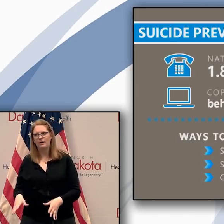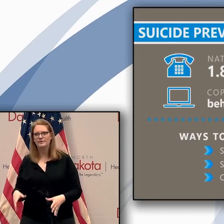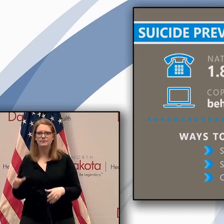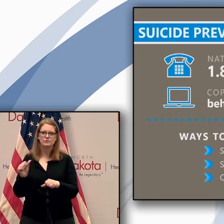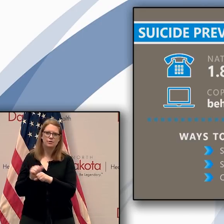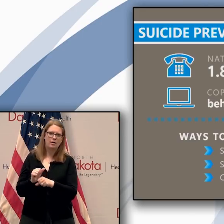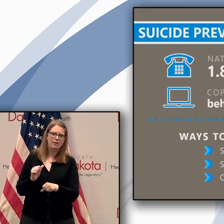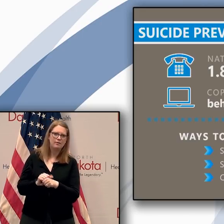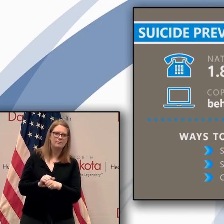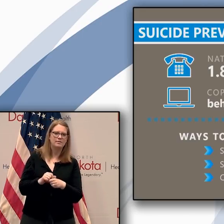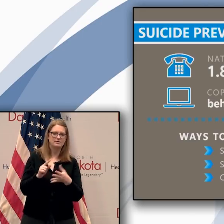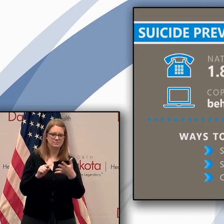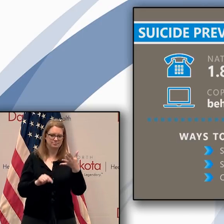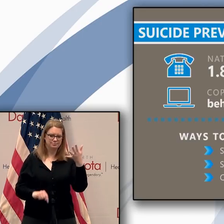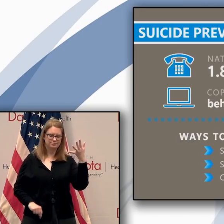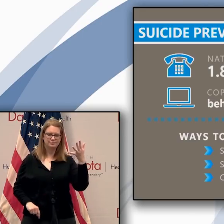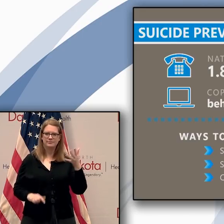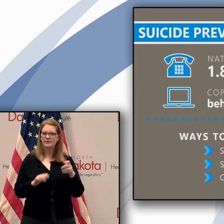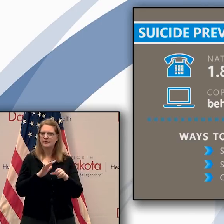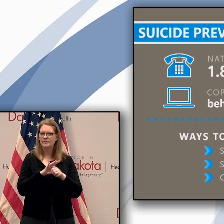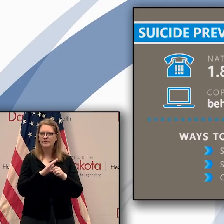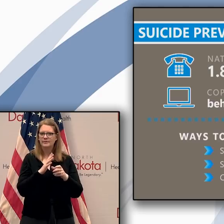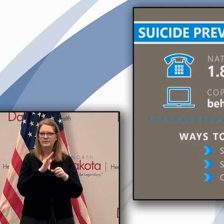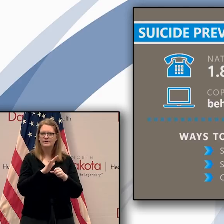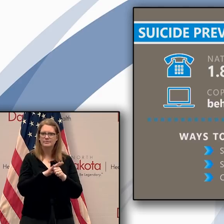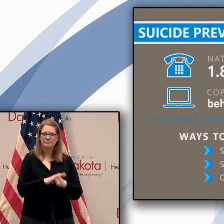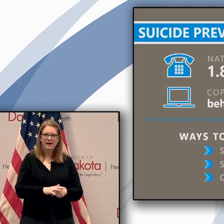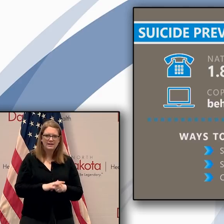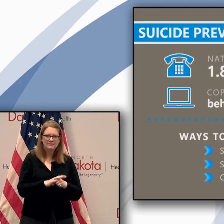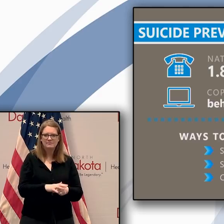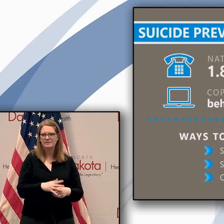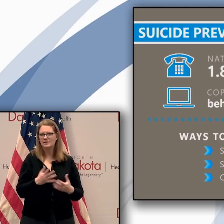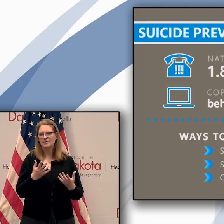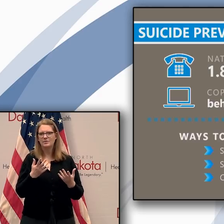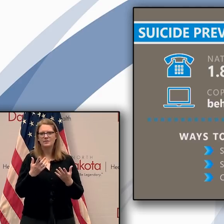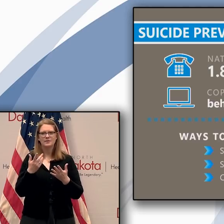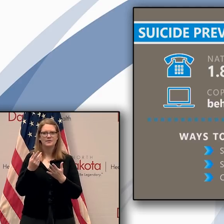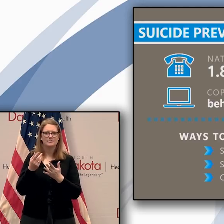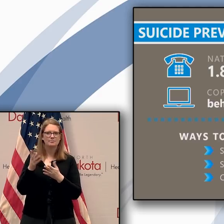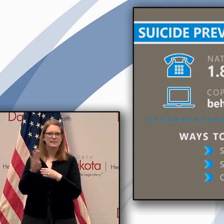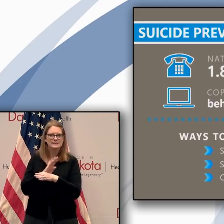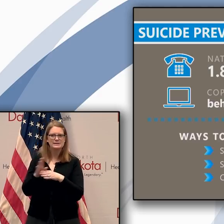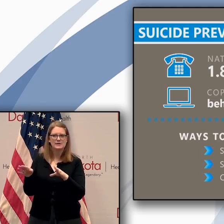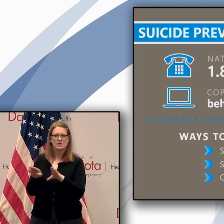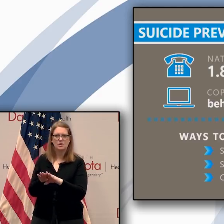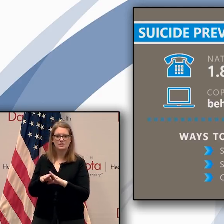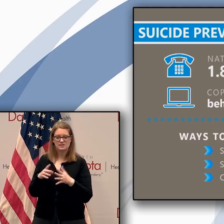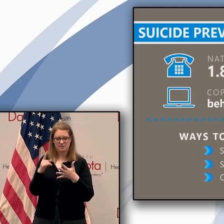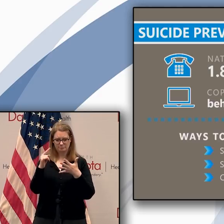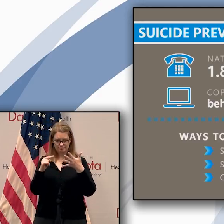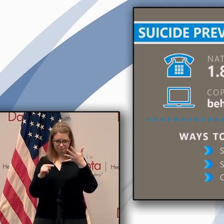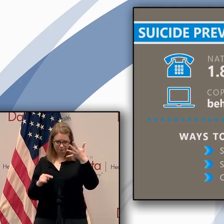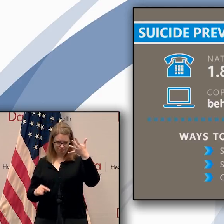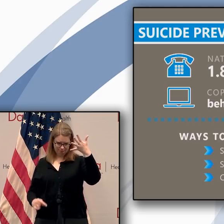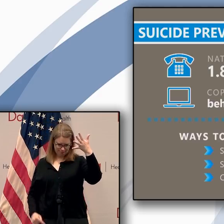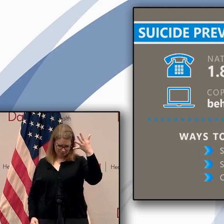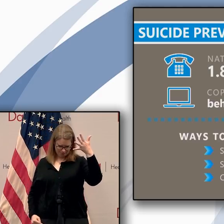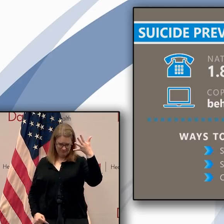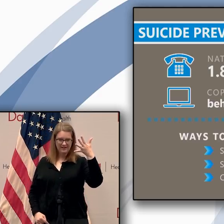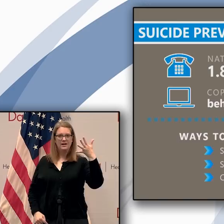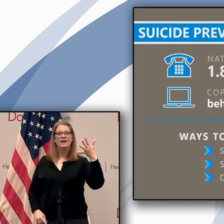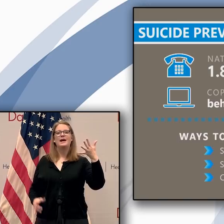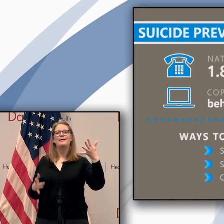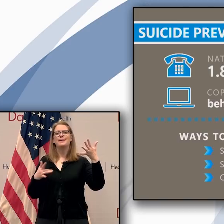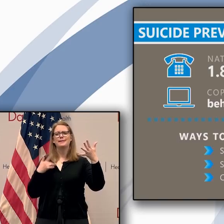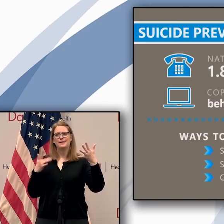job, pressures, financial crises like businesses closures. I mean, so all of these things could be happening right now and really coming down